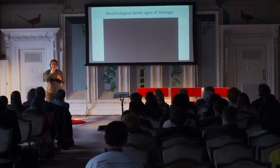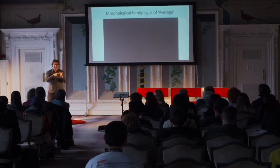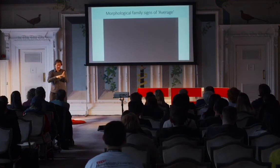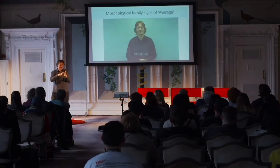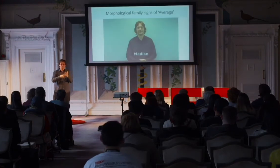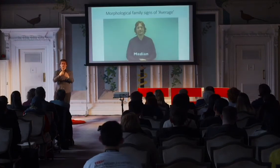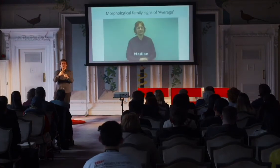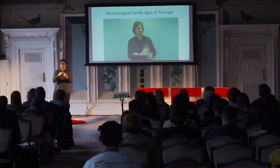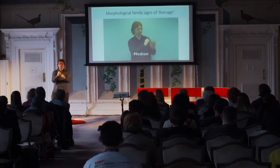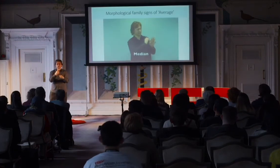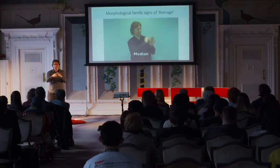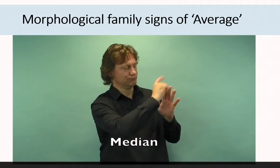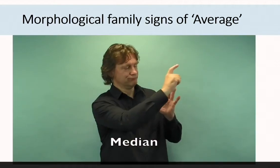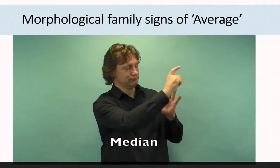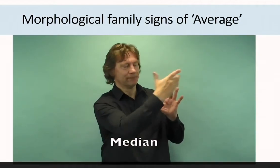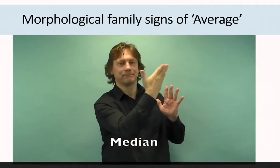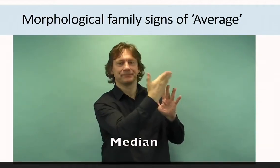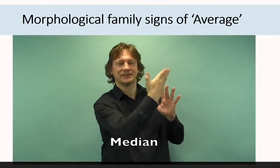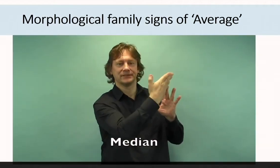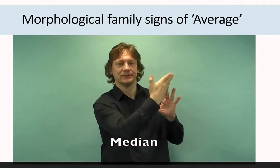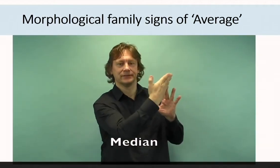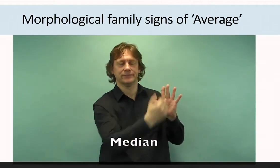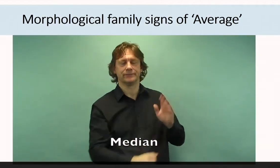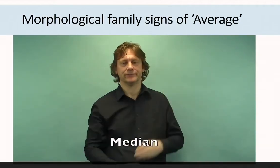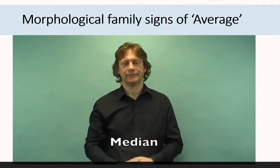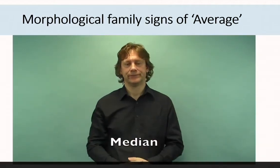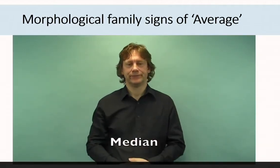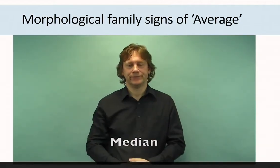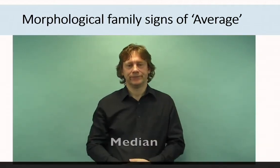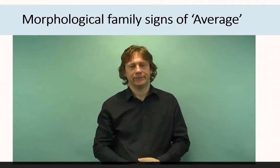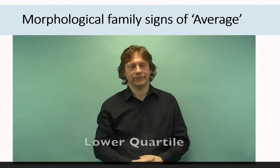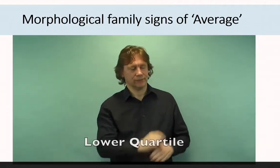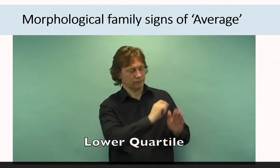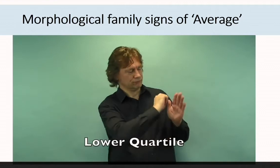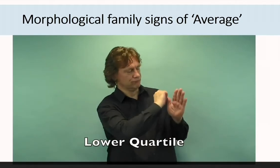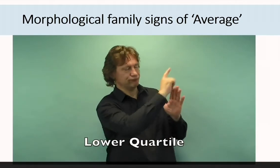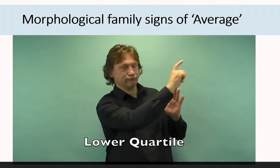Now going back to maths, the term average.